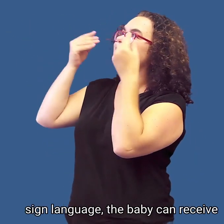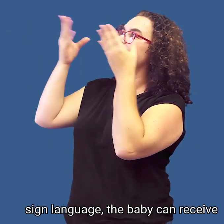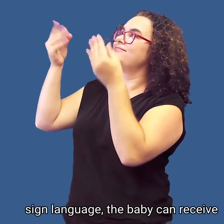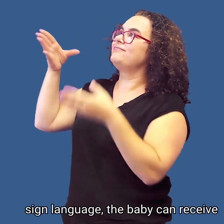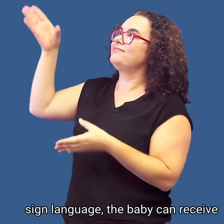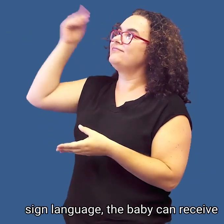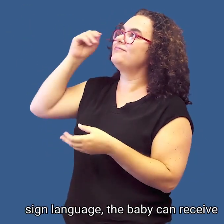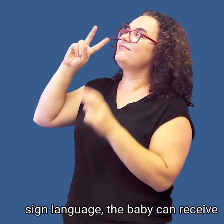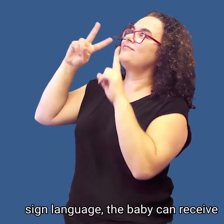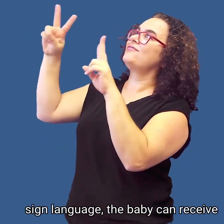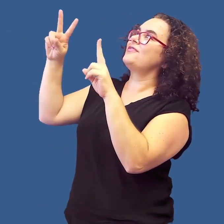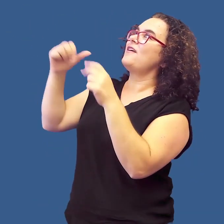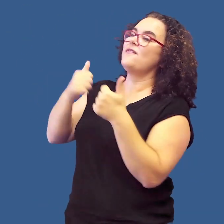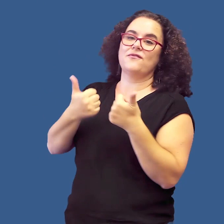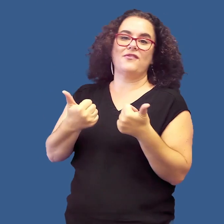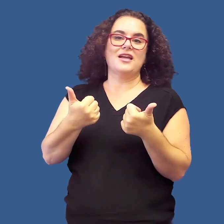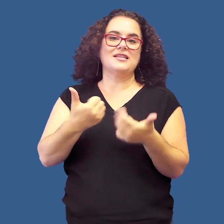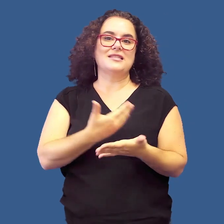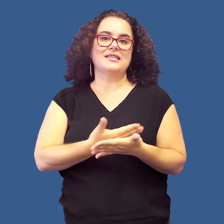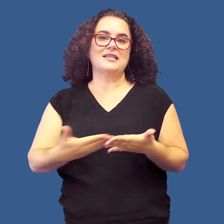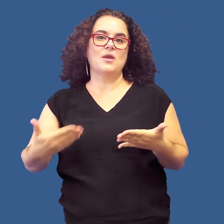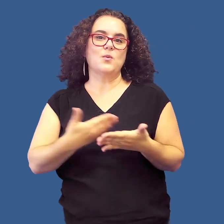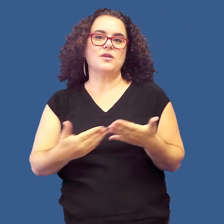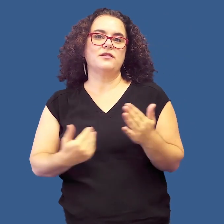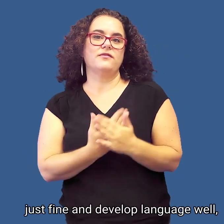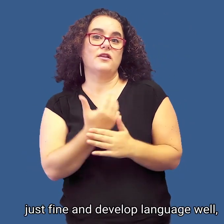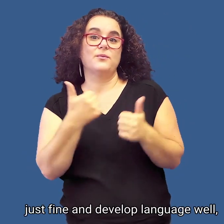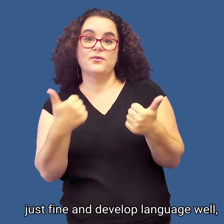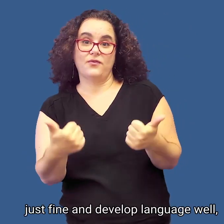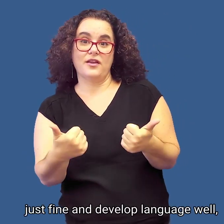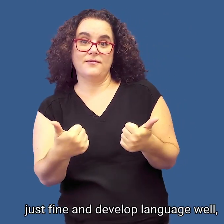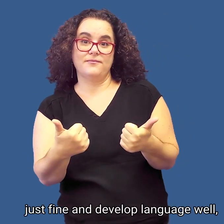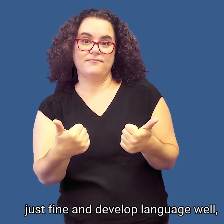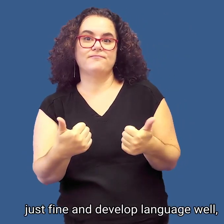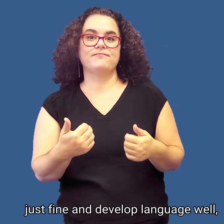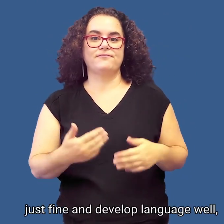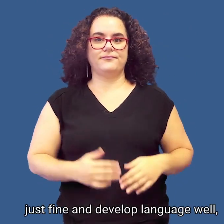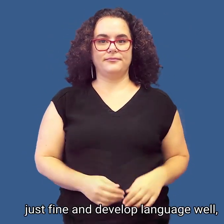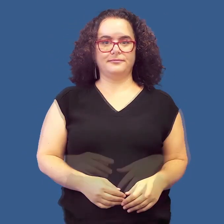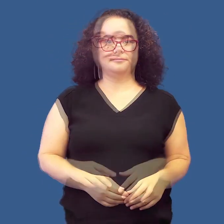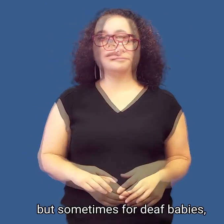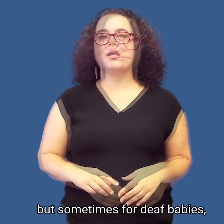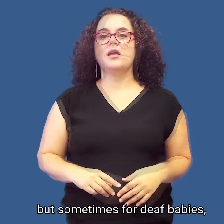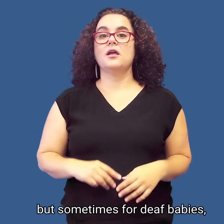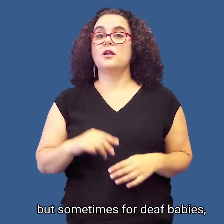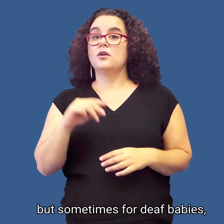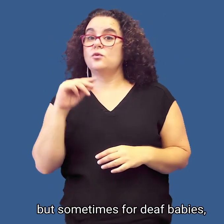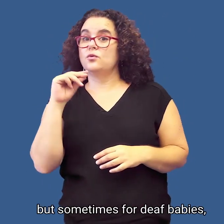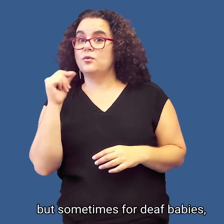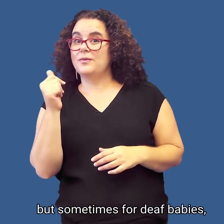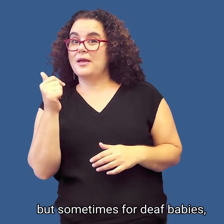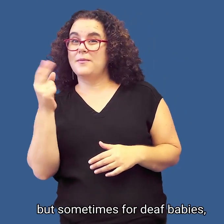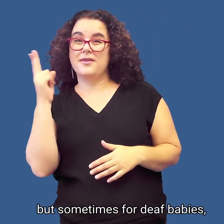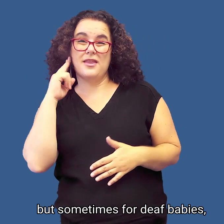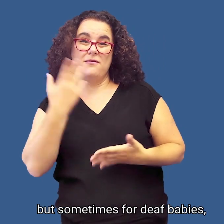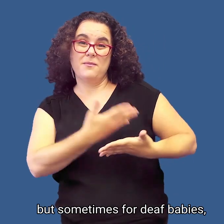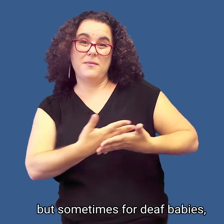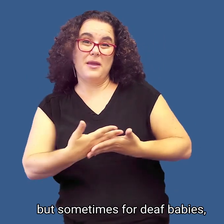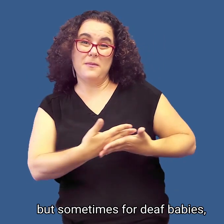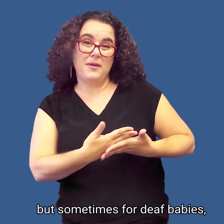receive just fine and develop language well. But sometimes for deaf babies, they don't have access